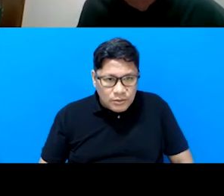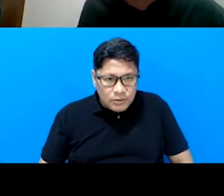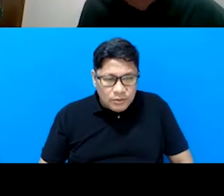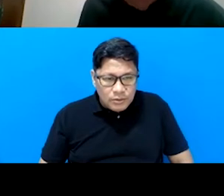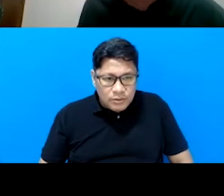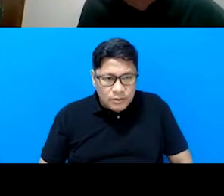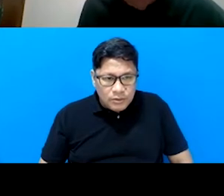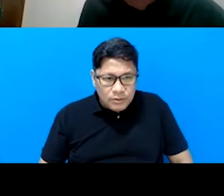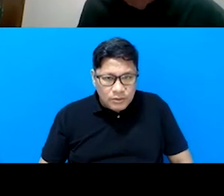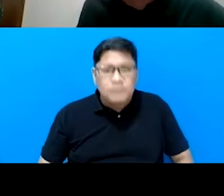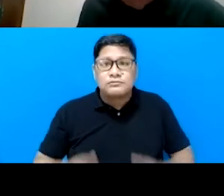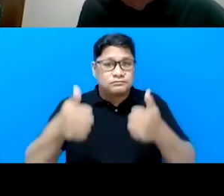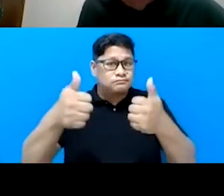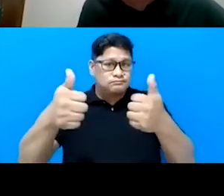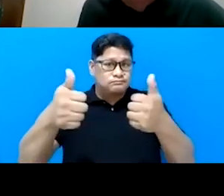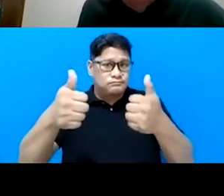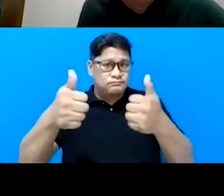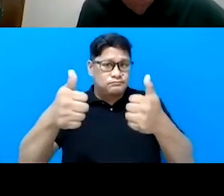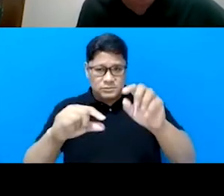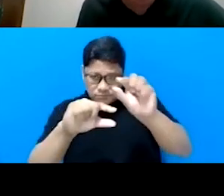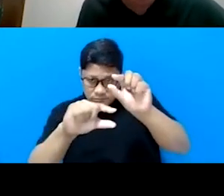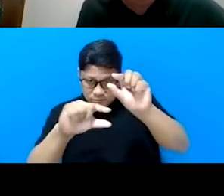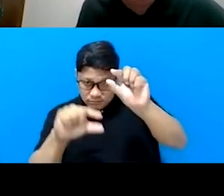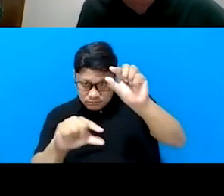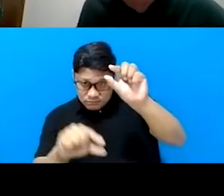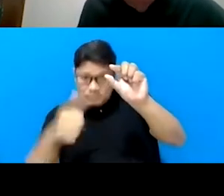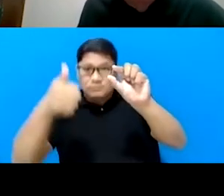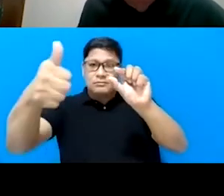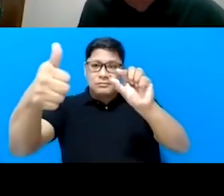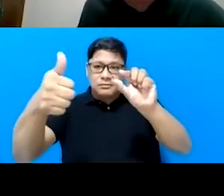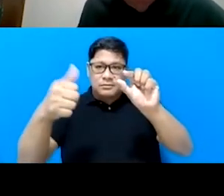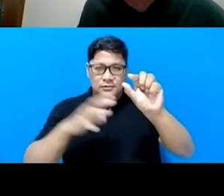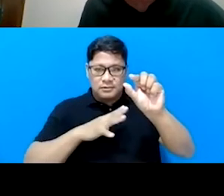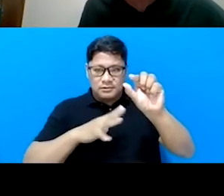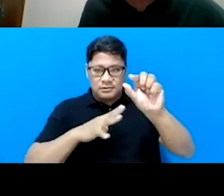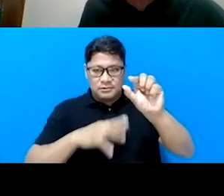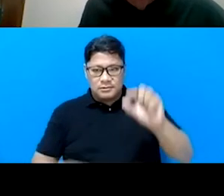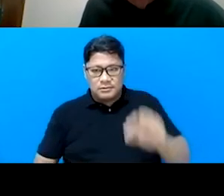I think this is okay. The spacing is okay. All right.